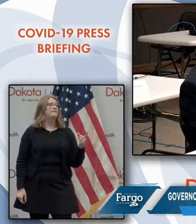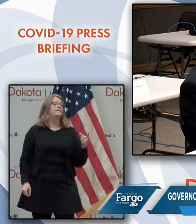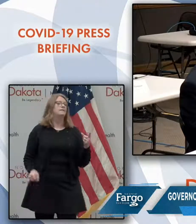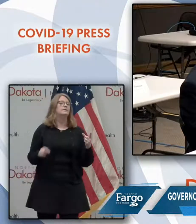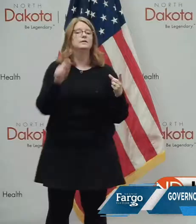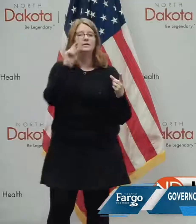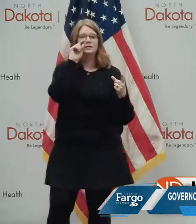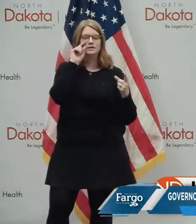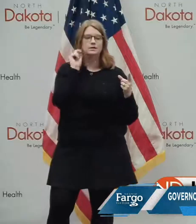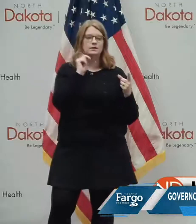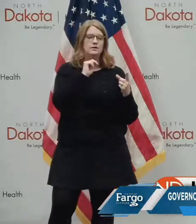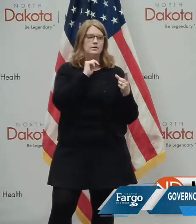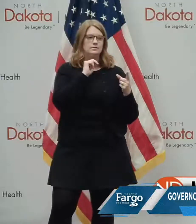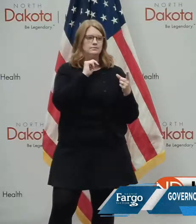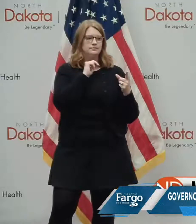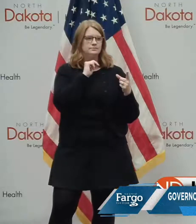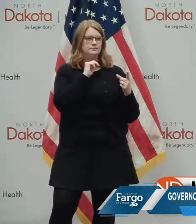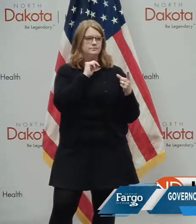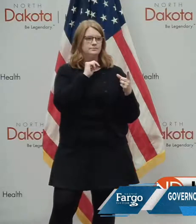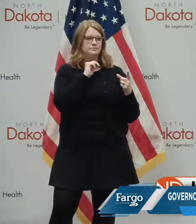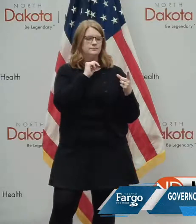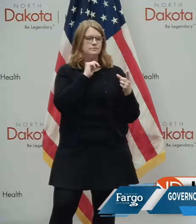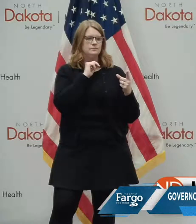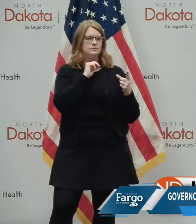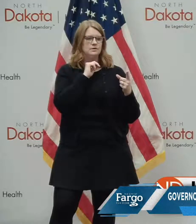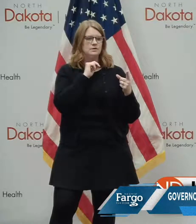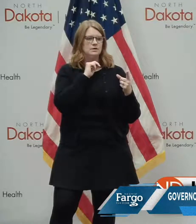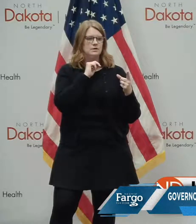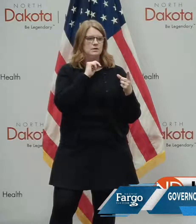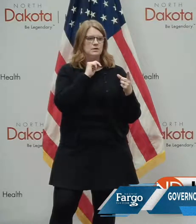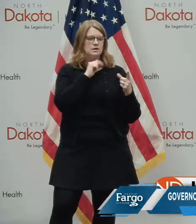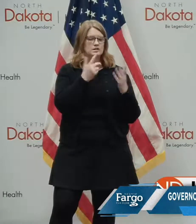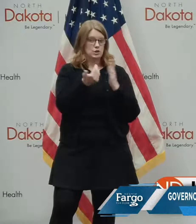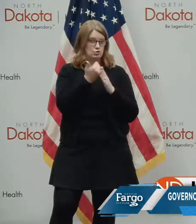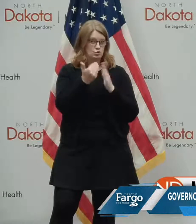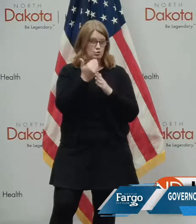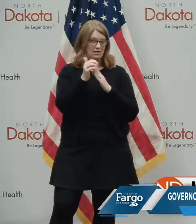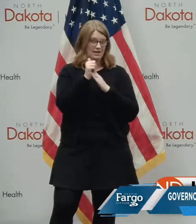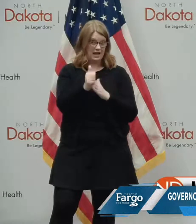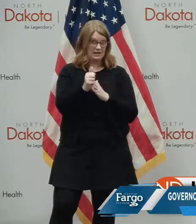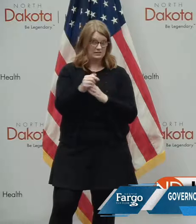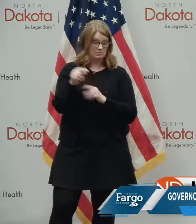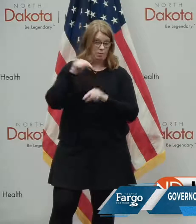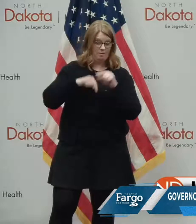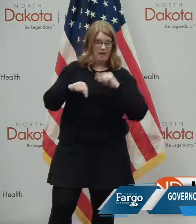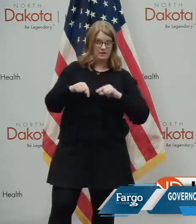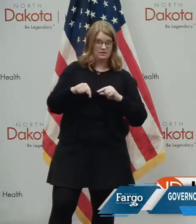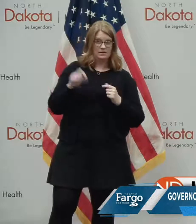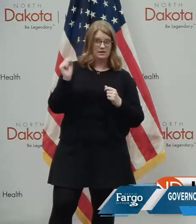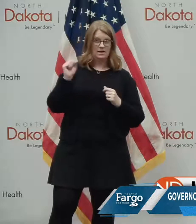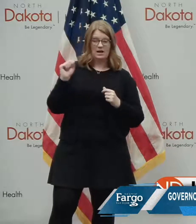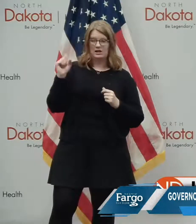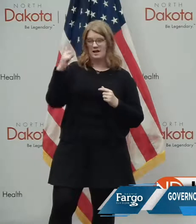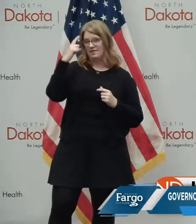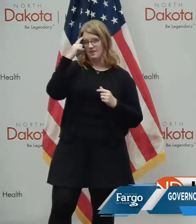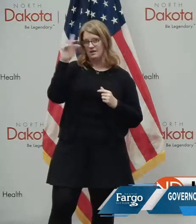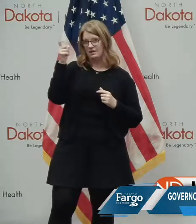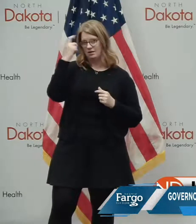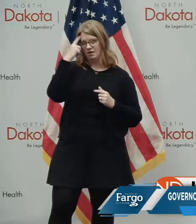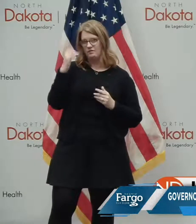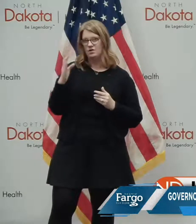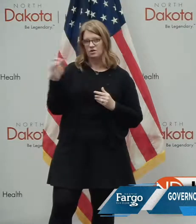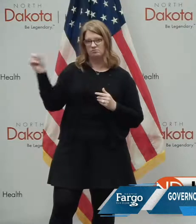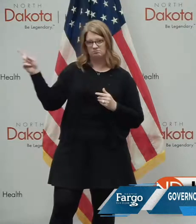question is will the policy or the new guidance be retroactive? And I think Governor Burgum already explained that it